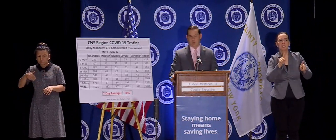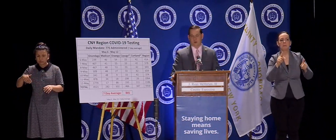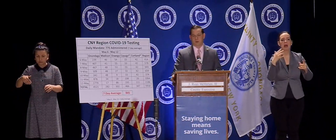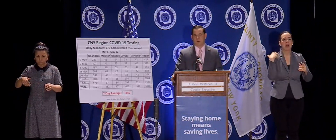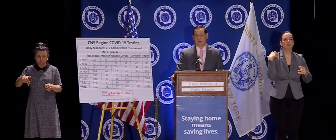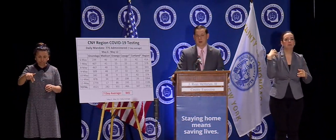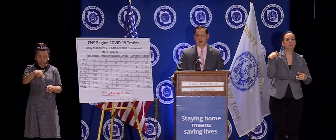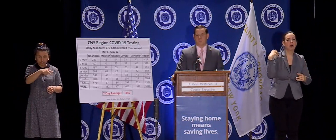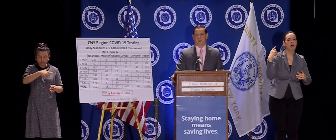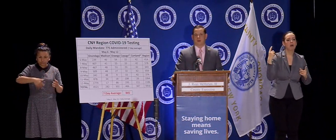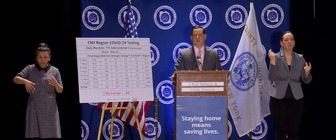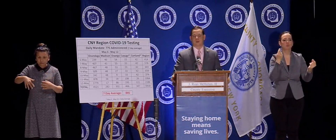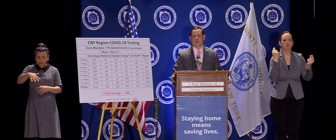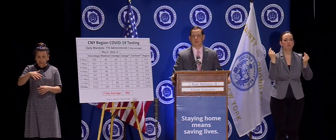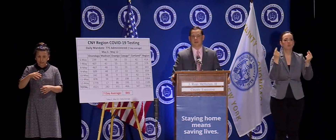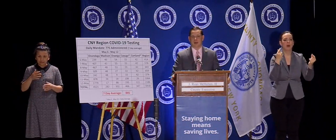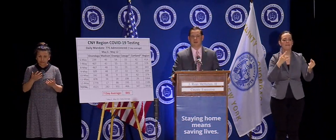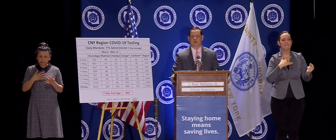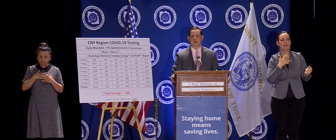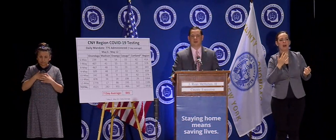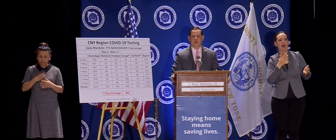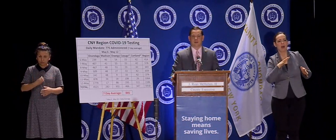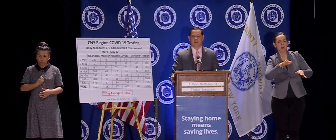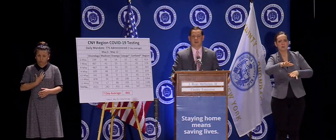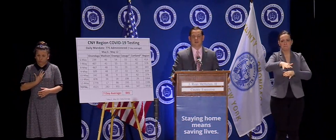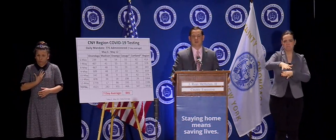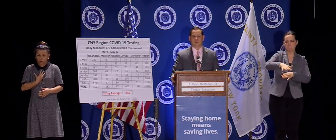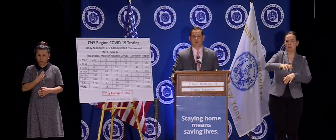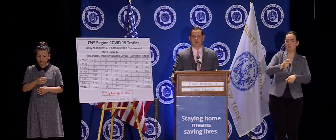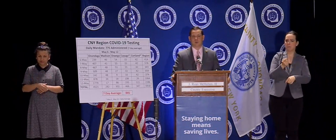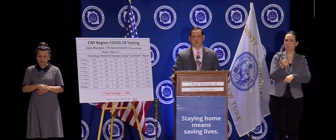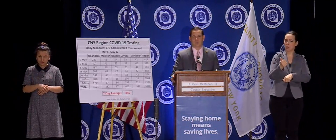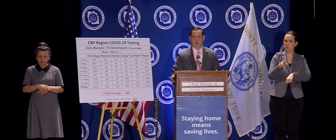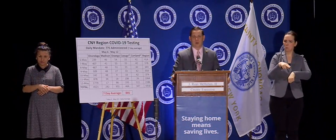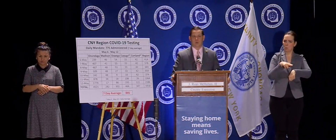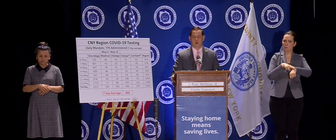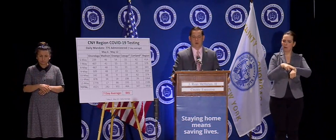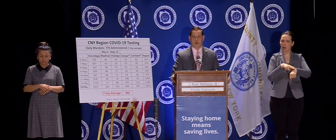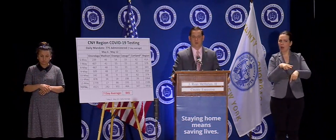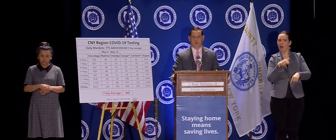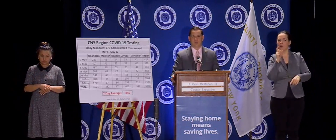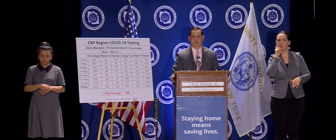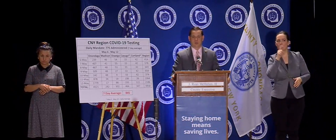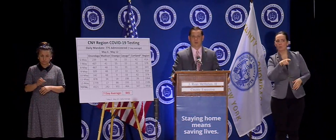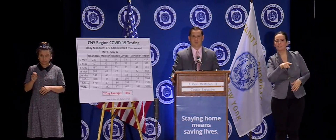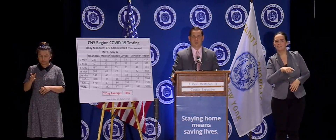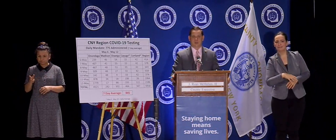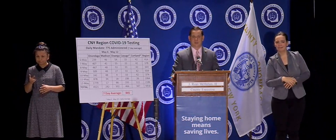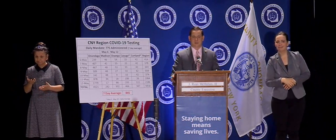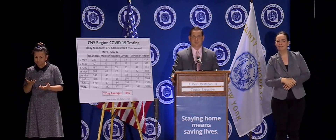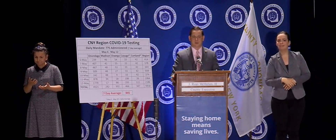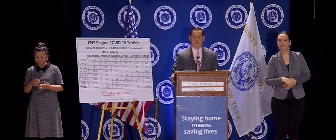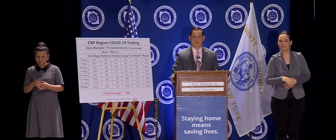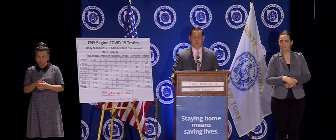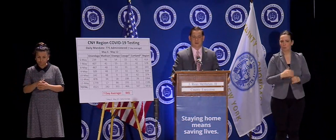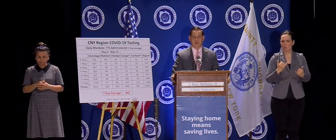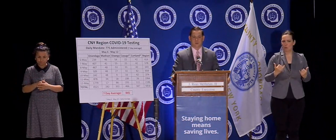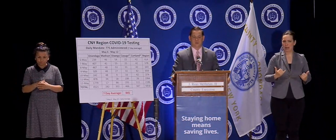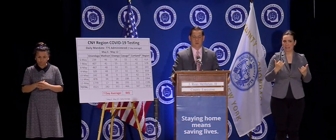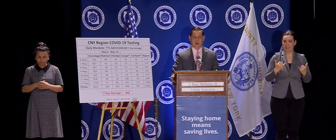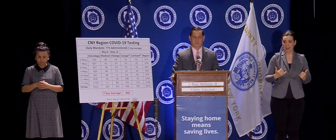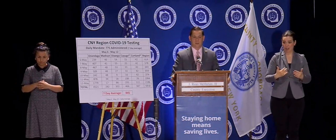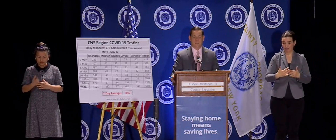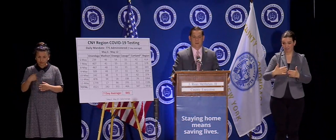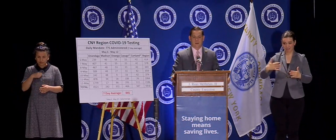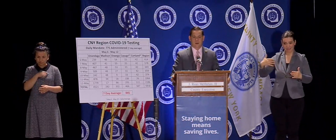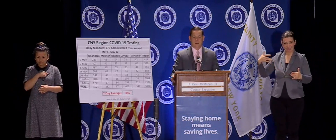streets more. But certainly, I think getting to where we are, meeting the criteria that